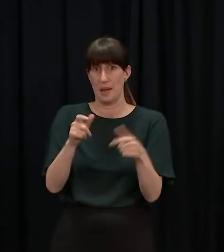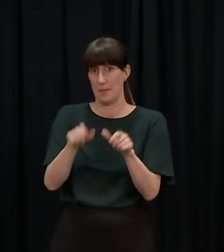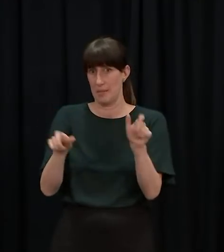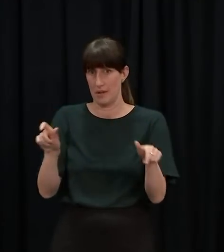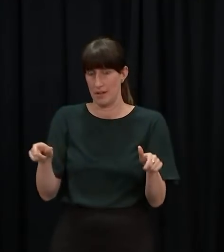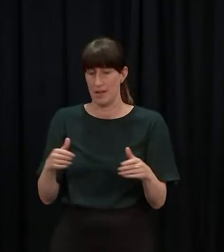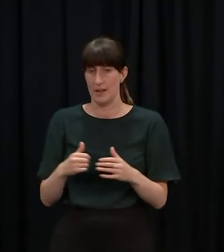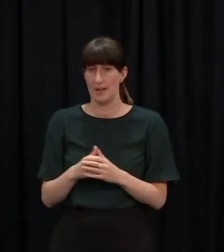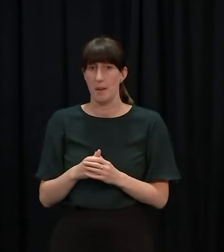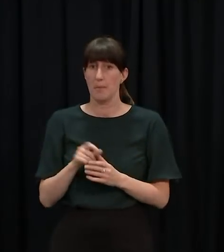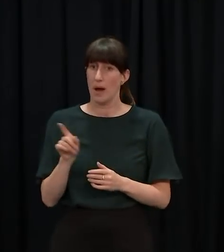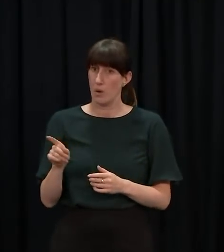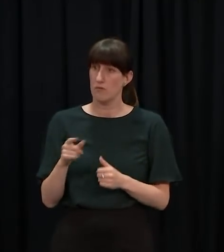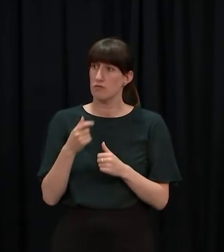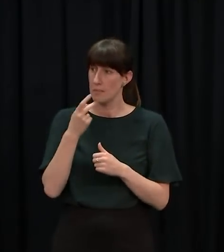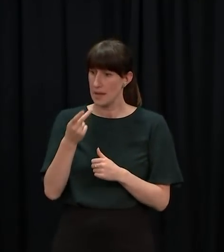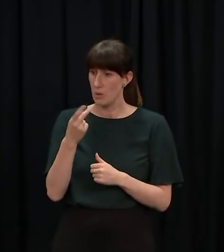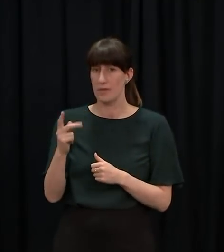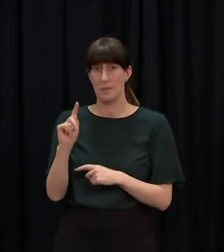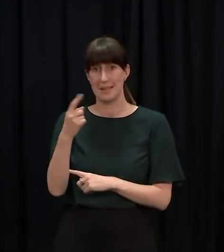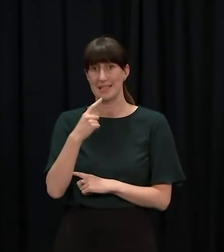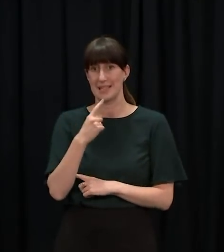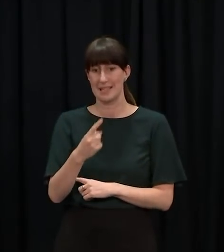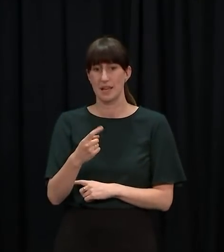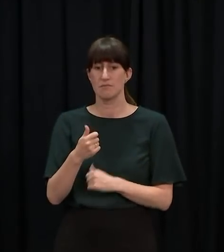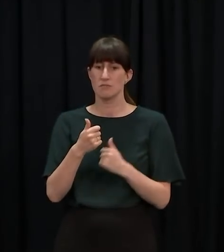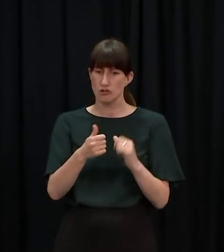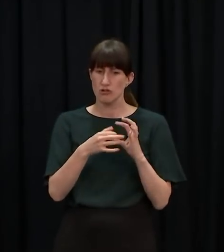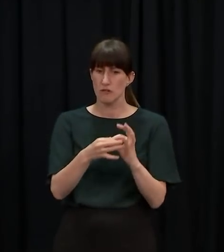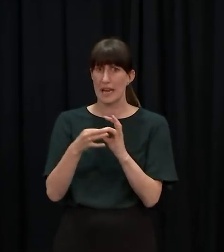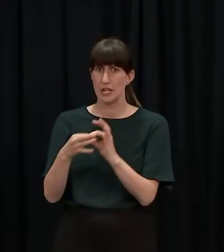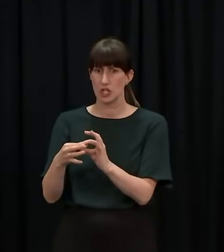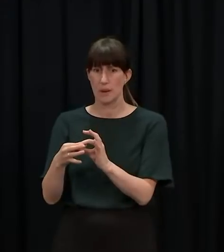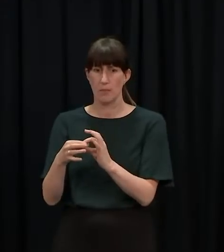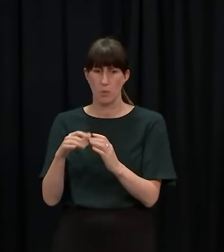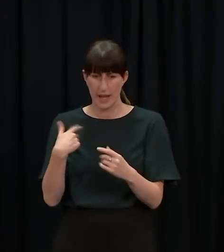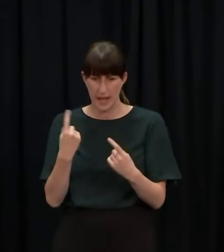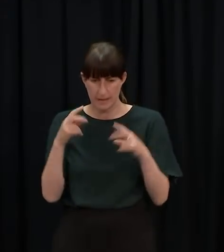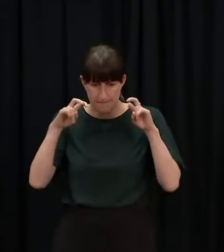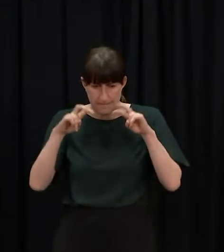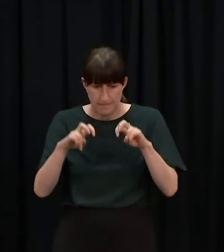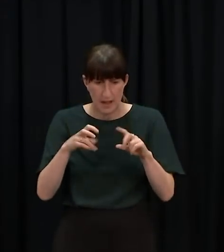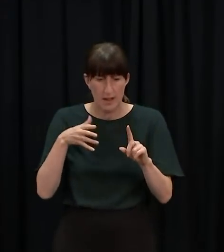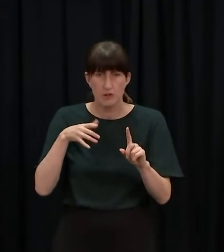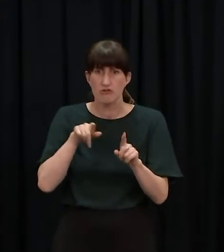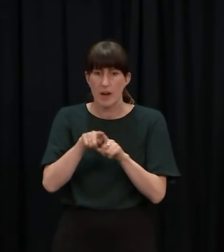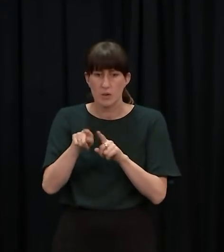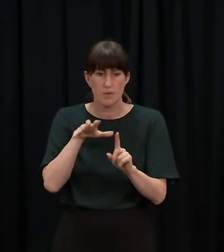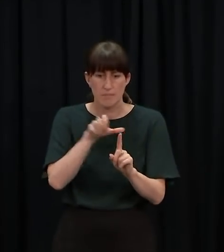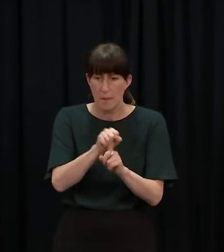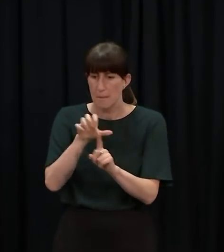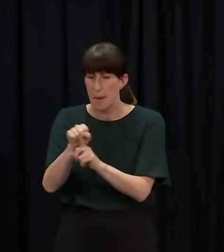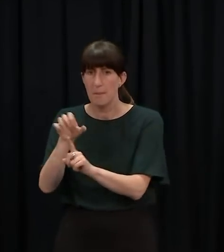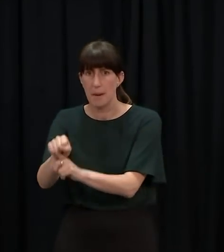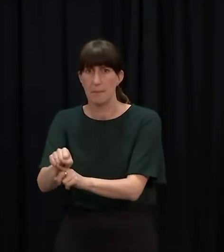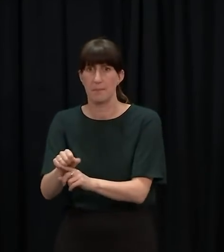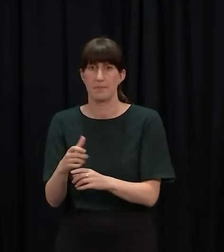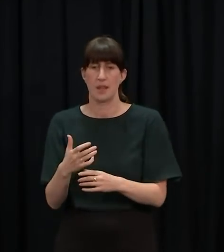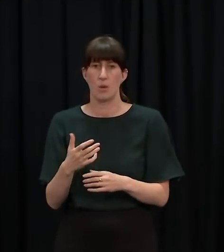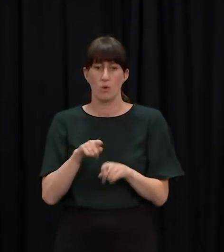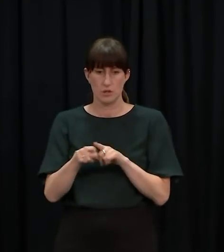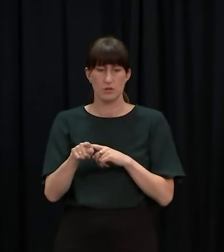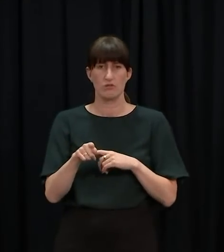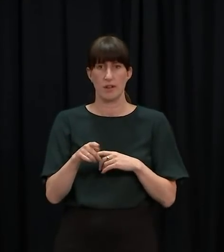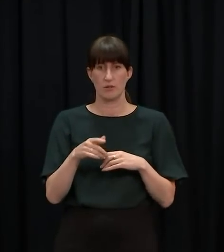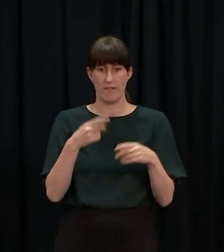good relationship that is actually identifying new potential contacts, and that's exactly what we're after. We want to find contacts and we want to find cases.